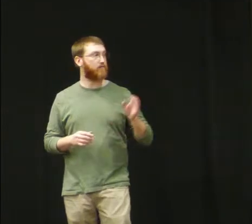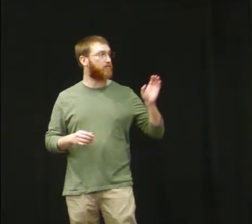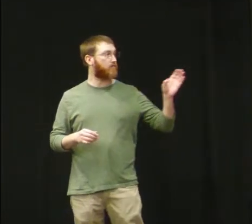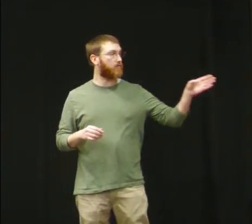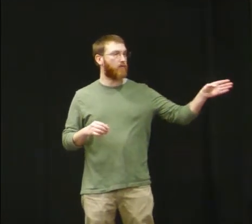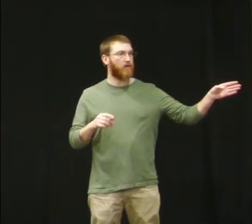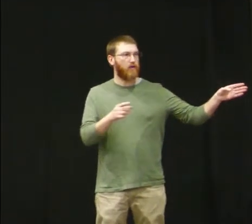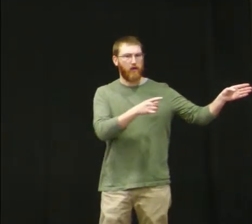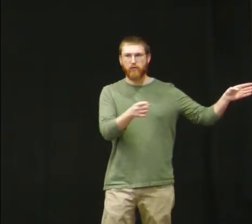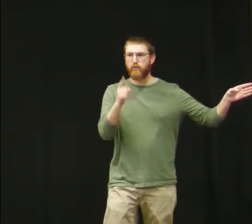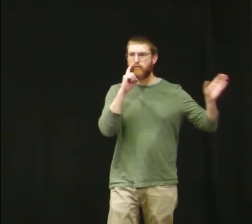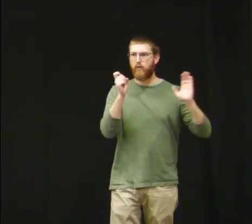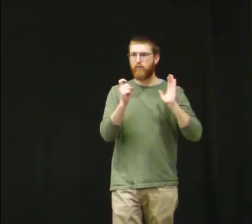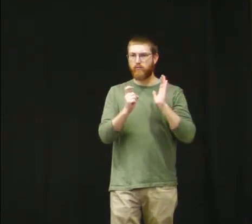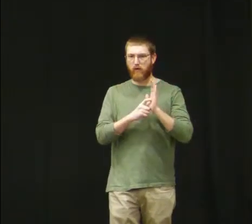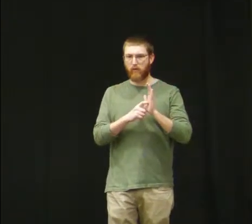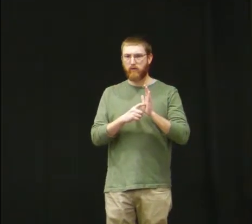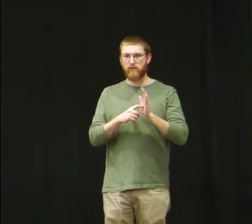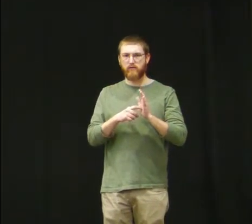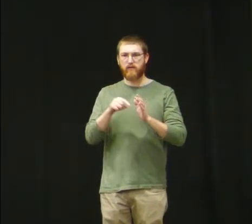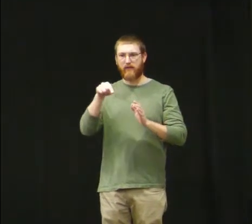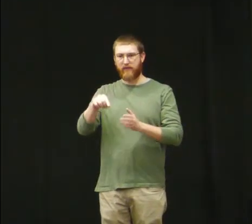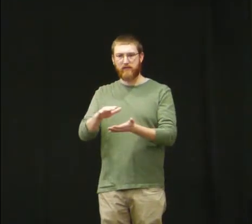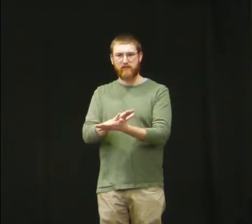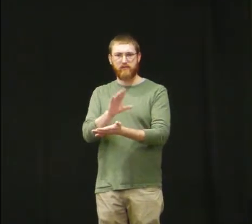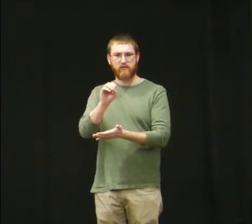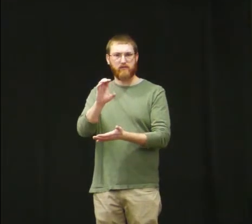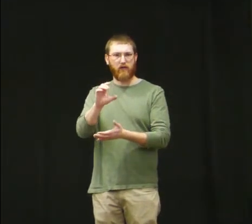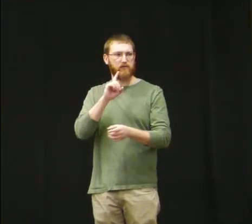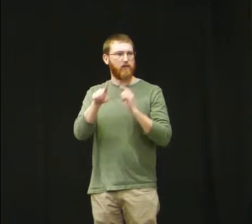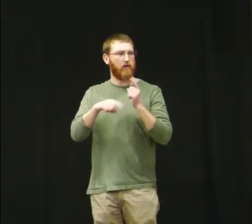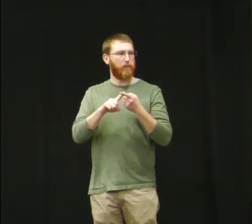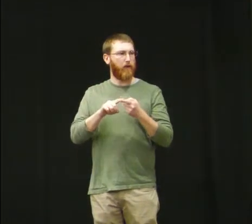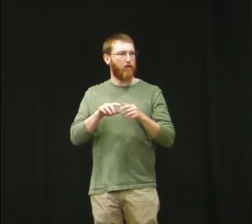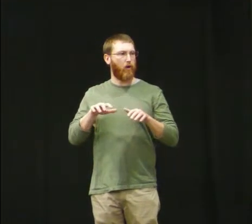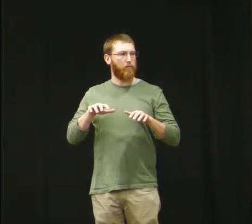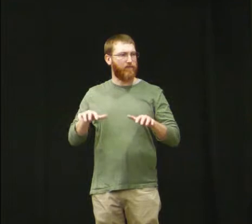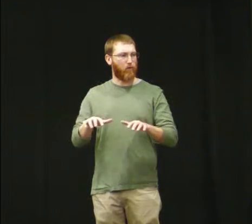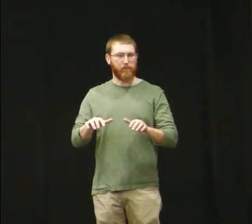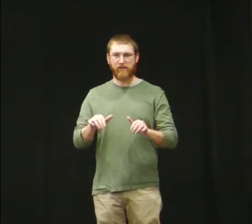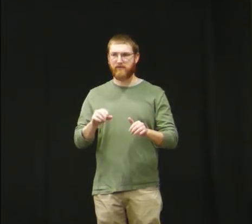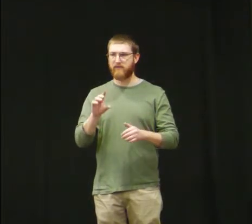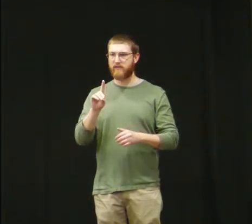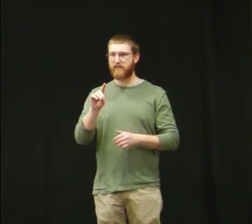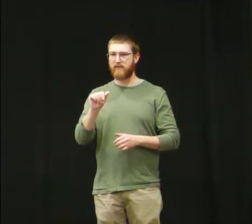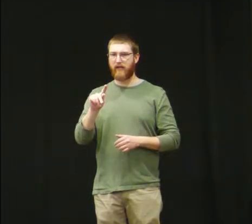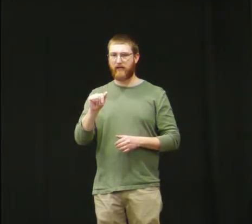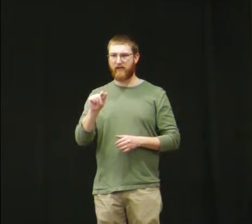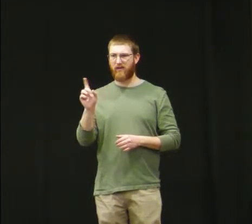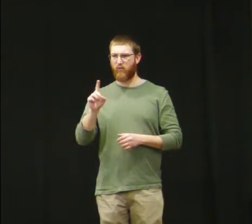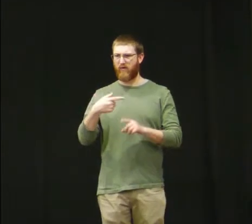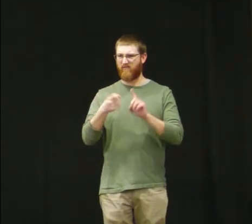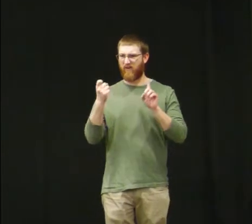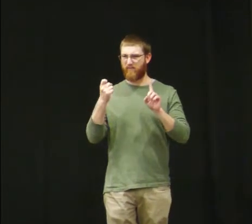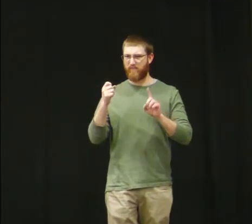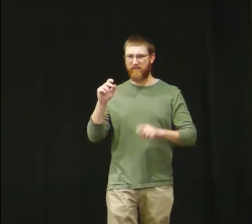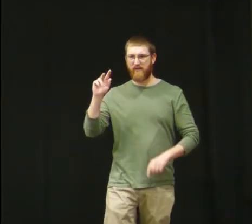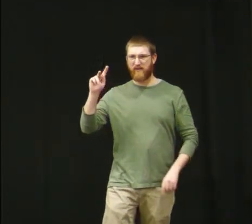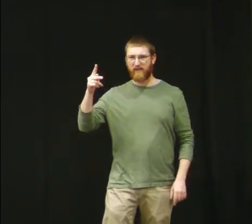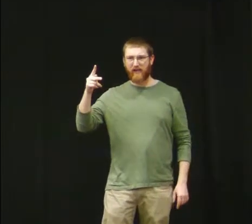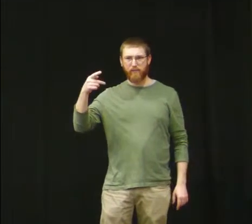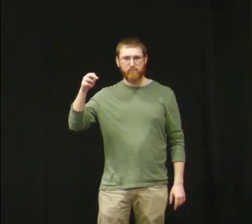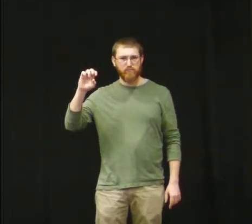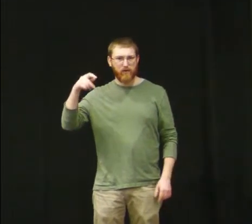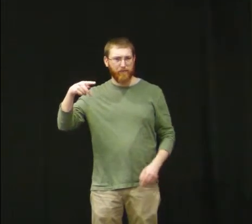you notice that as they talk about performance data, they name where they're getting their data? This is K-Prep data, this is